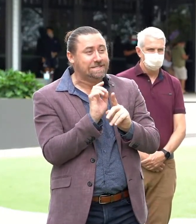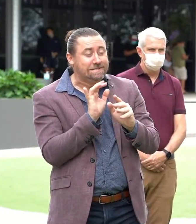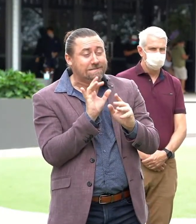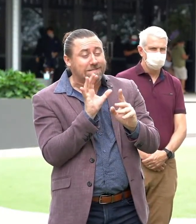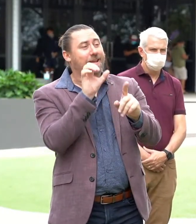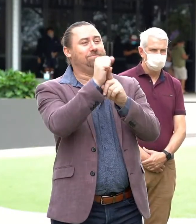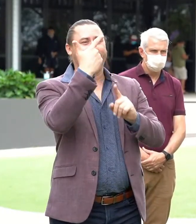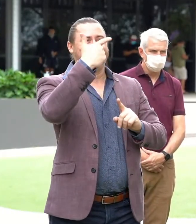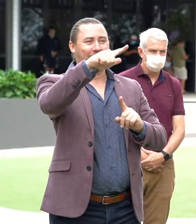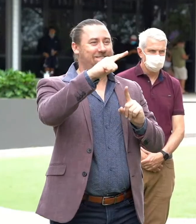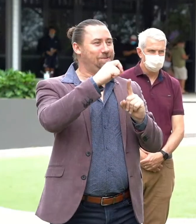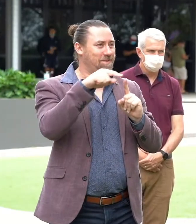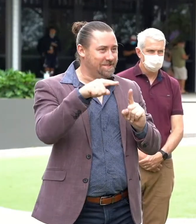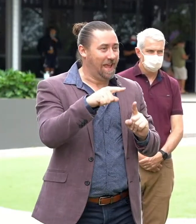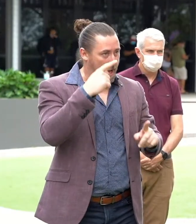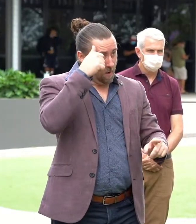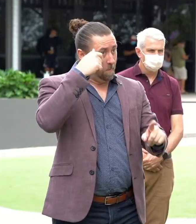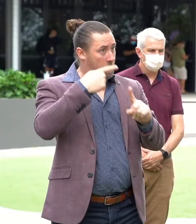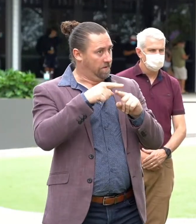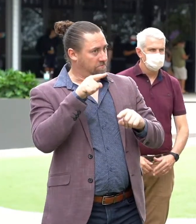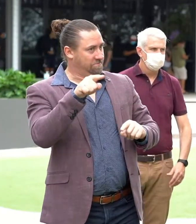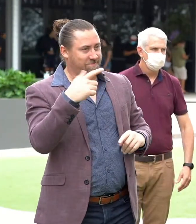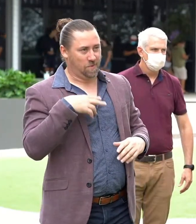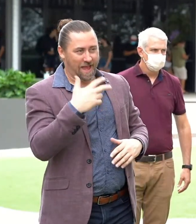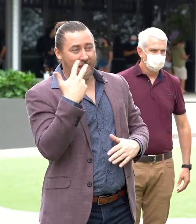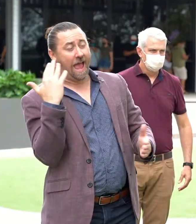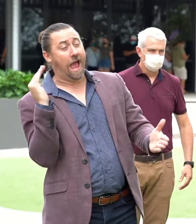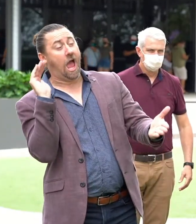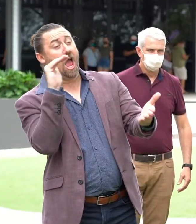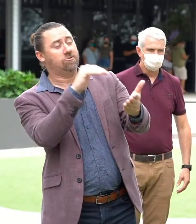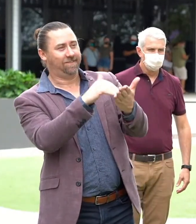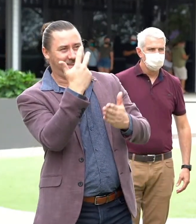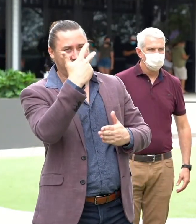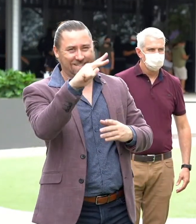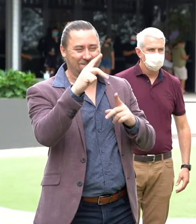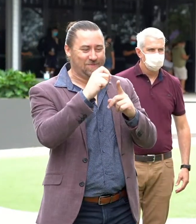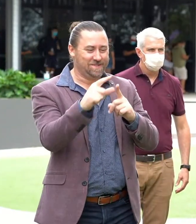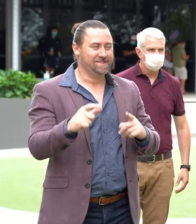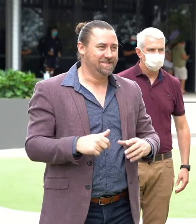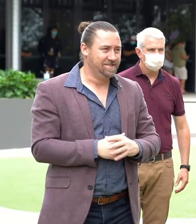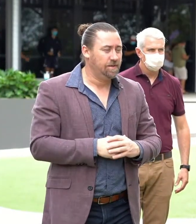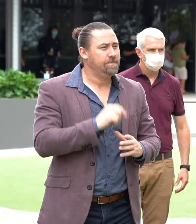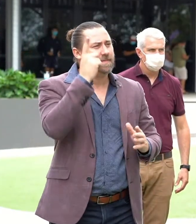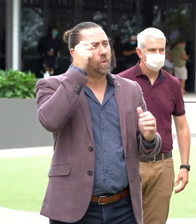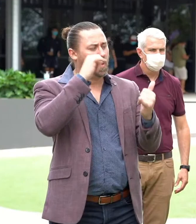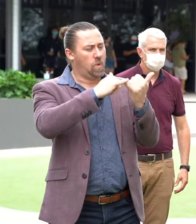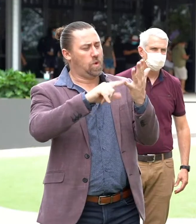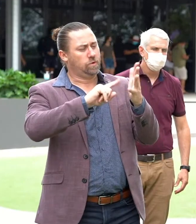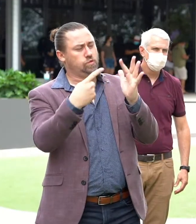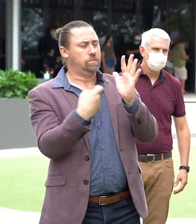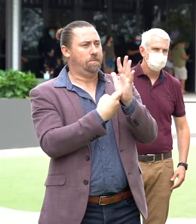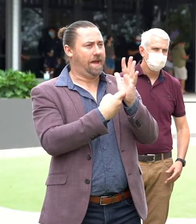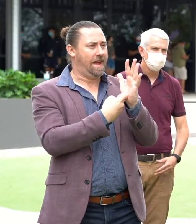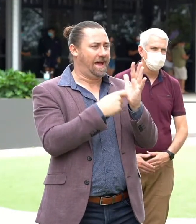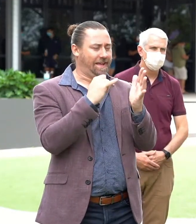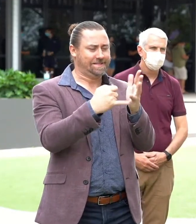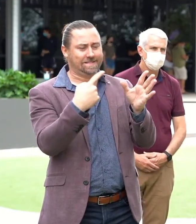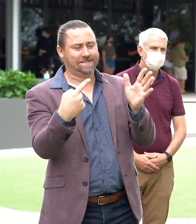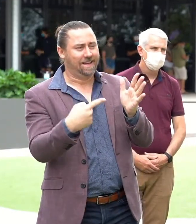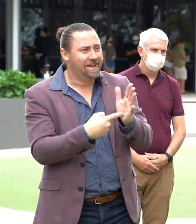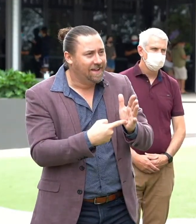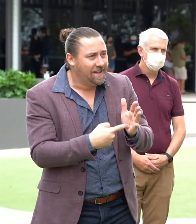of course the much needed 80% vaccination rates. Today is Super Saturday, and it's great to be